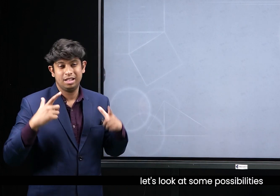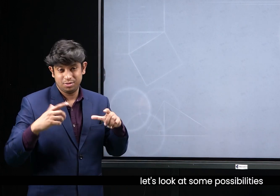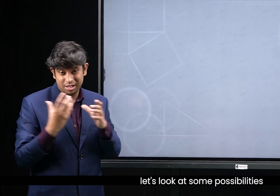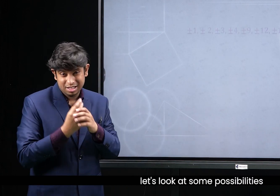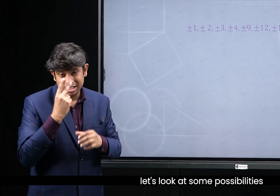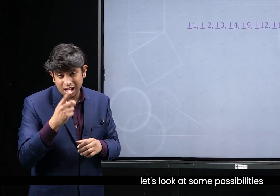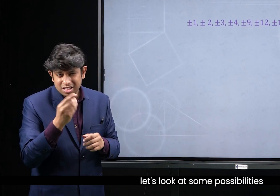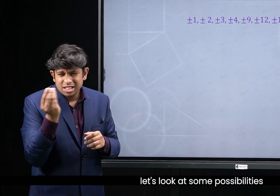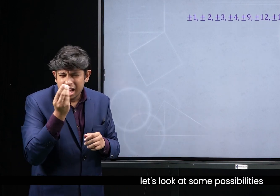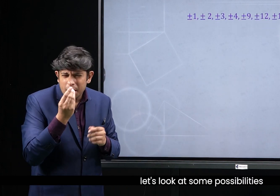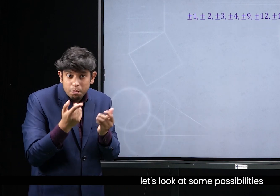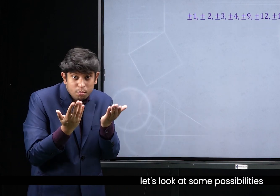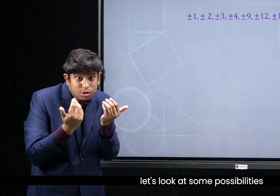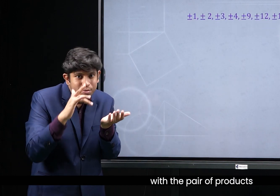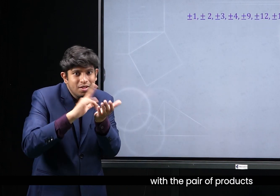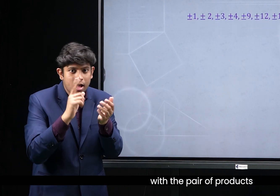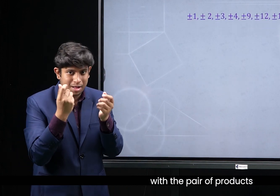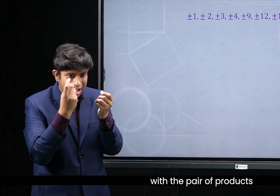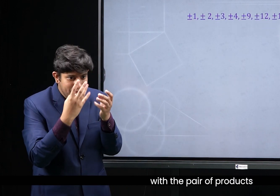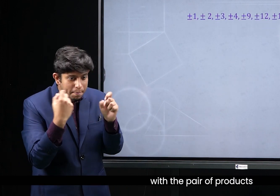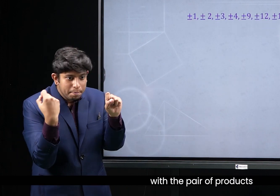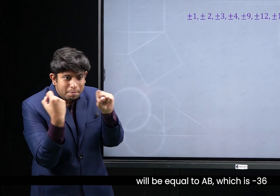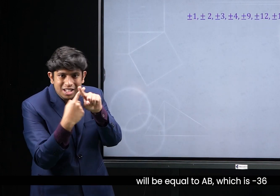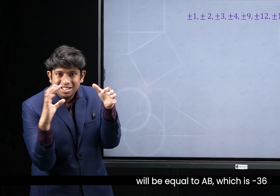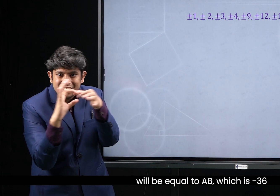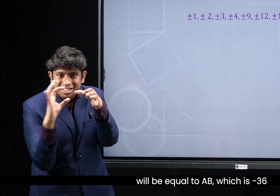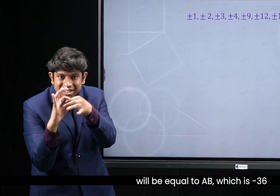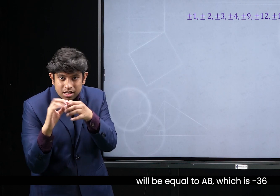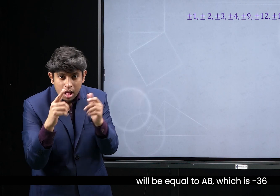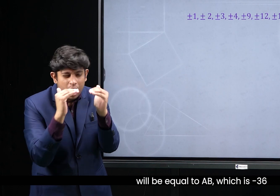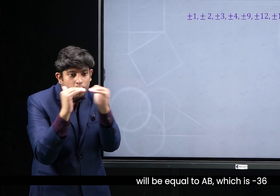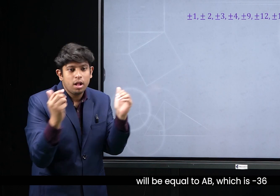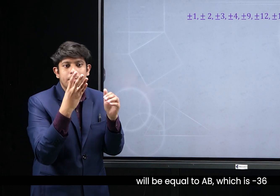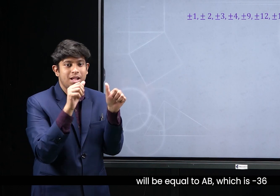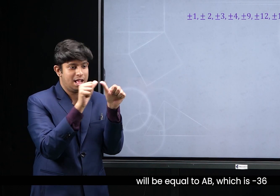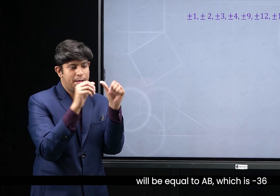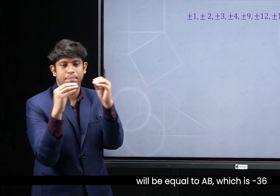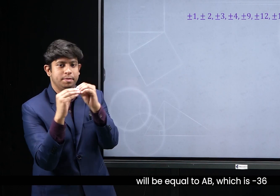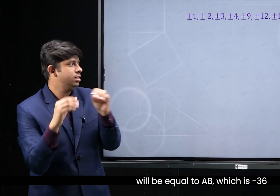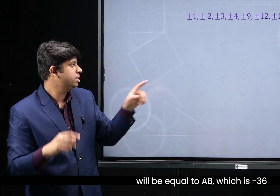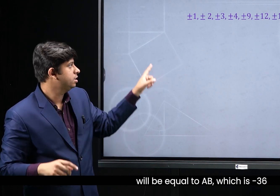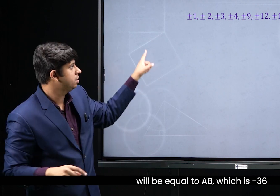Let us look at some possibilities where the pair of products will be equal to AB, which is minus 36.